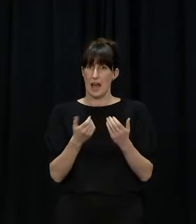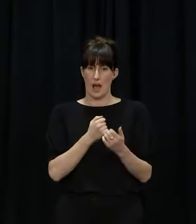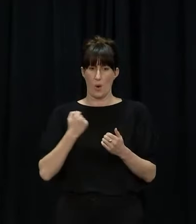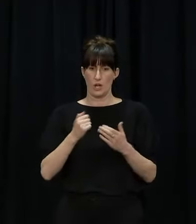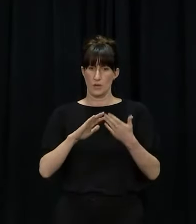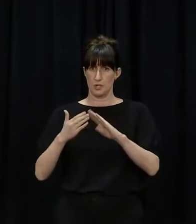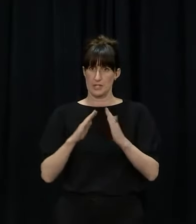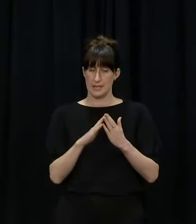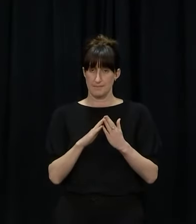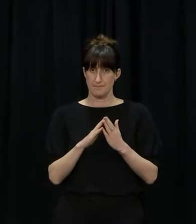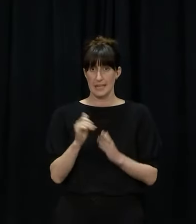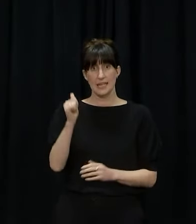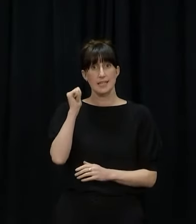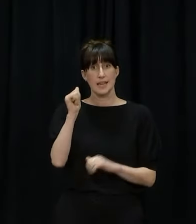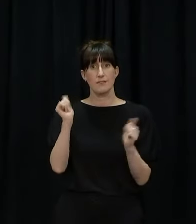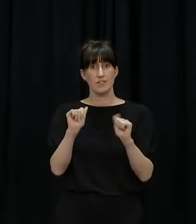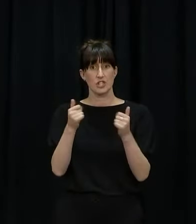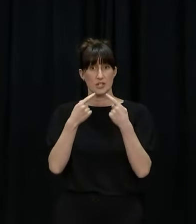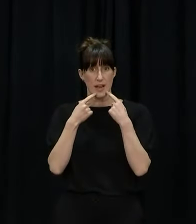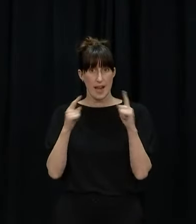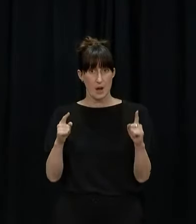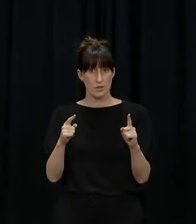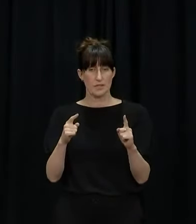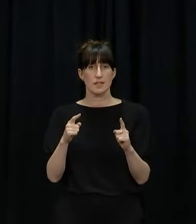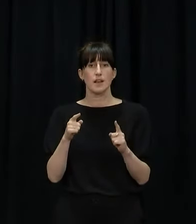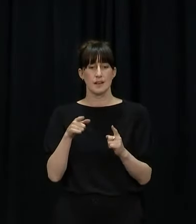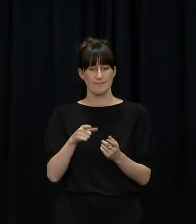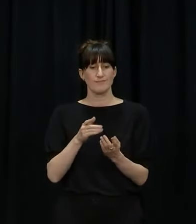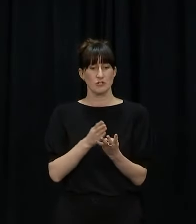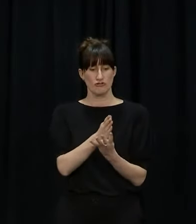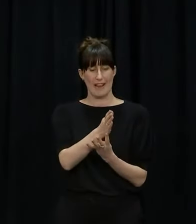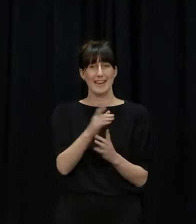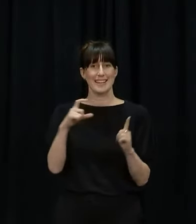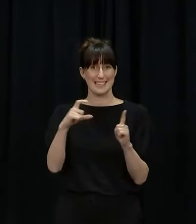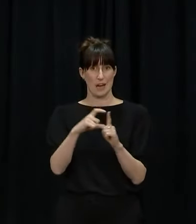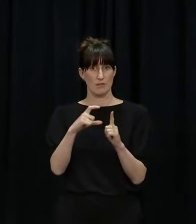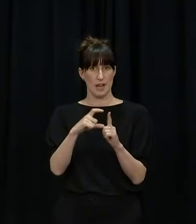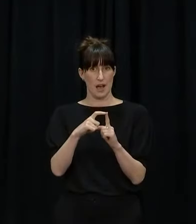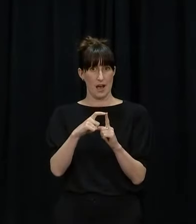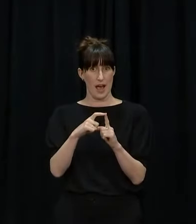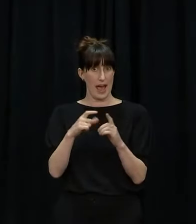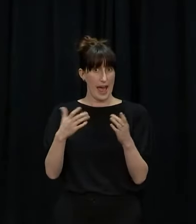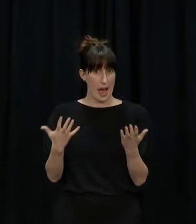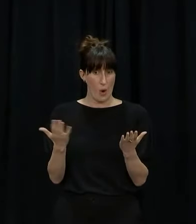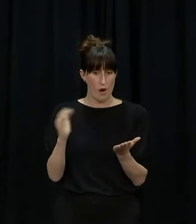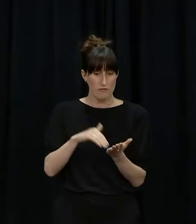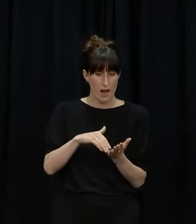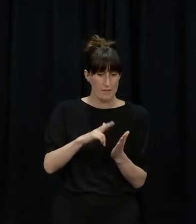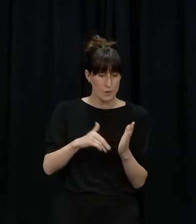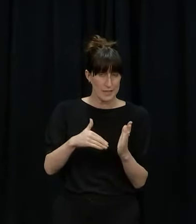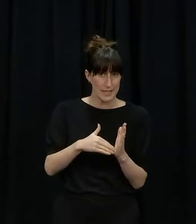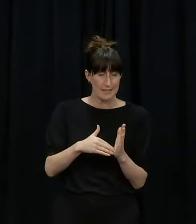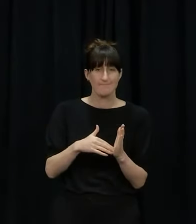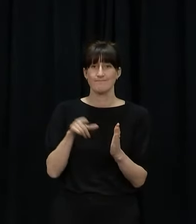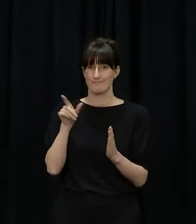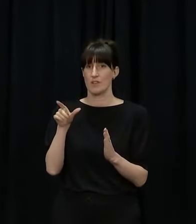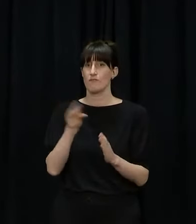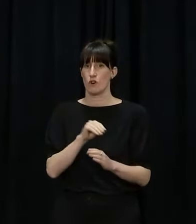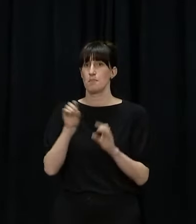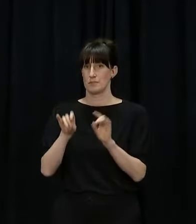the infectious Delta variant and that it came from Australia via the New South Wales